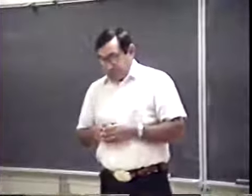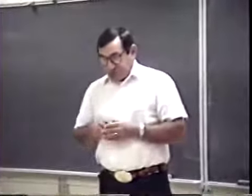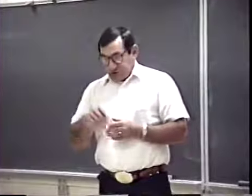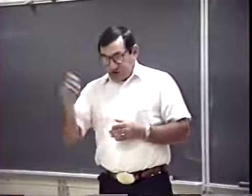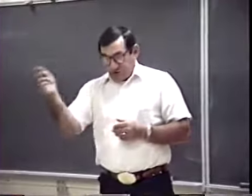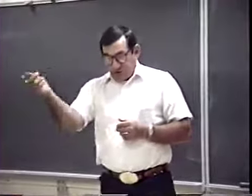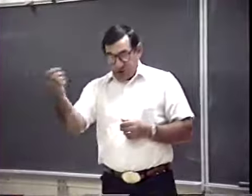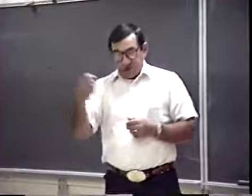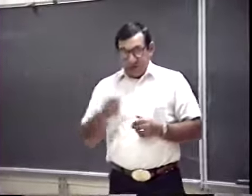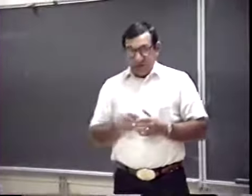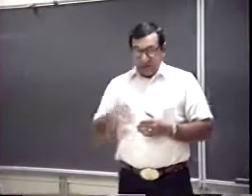The second warrior come back.